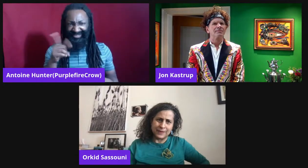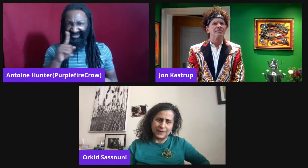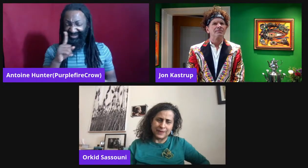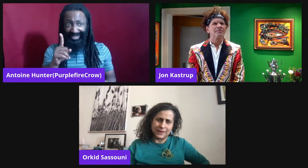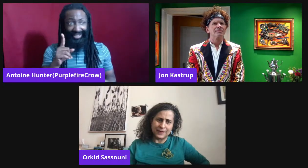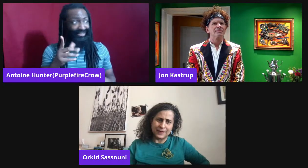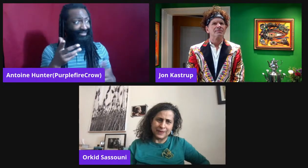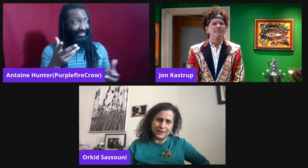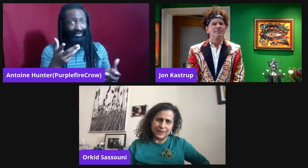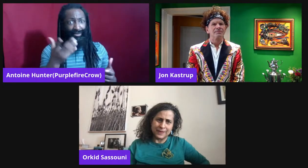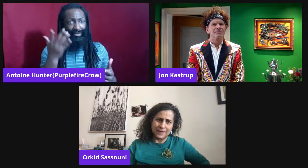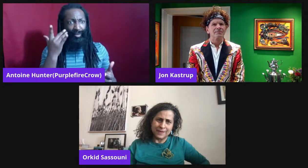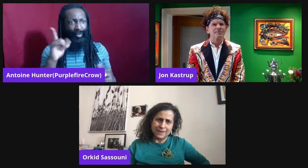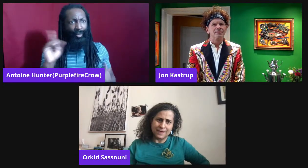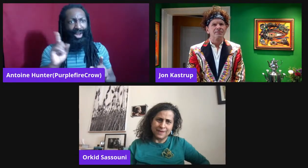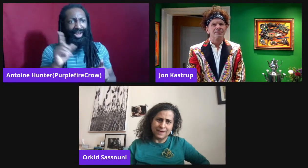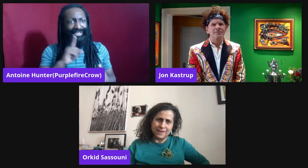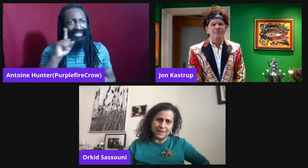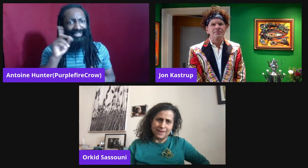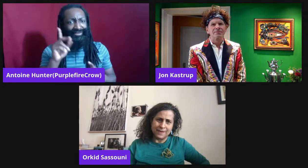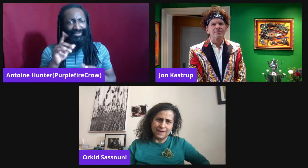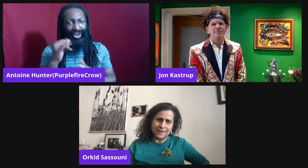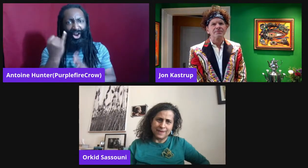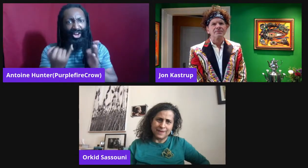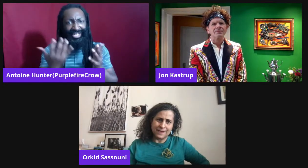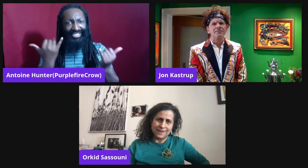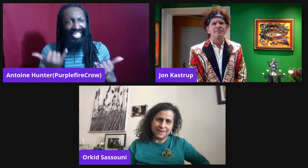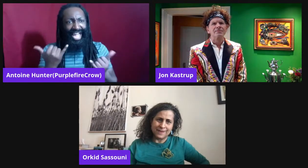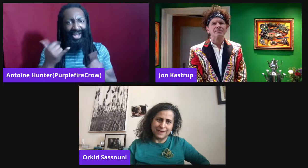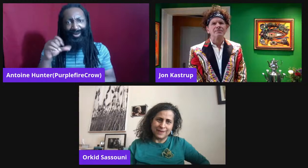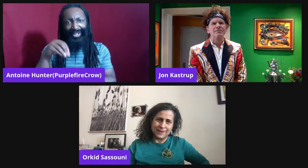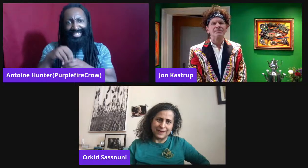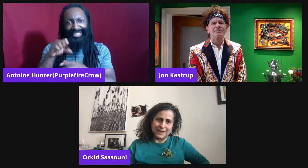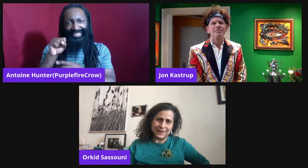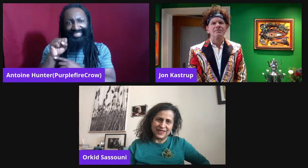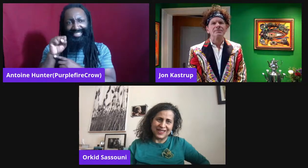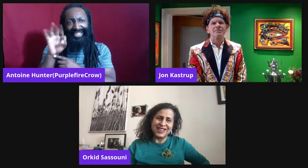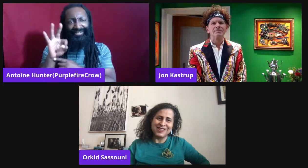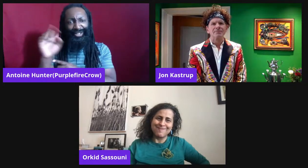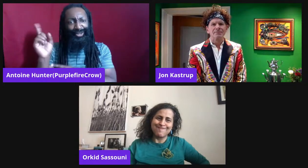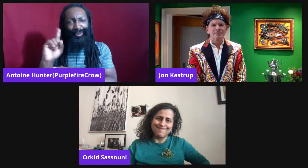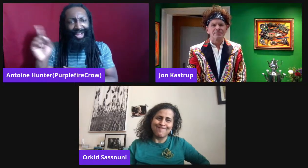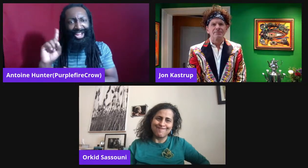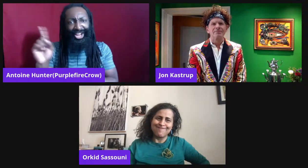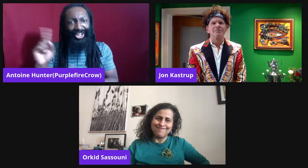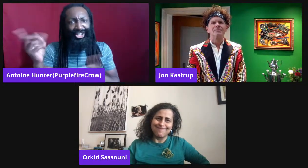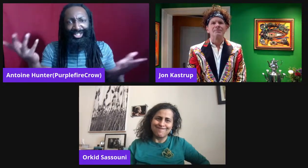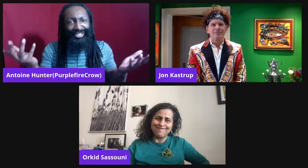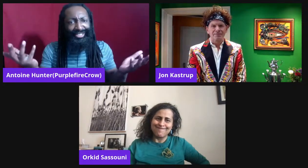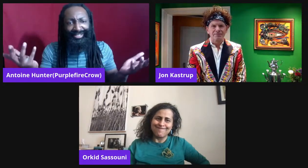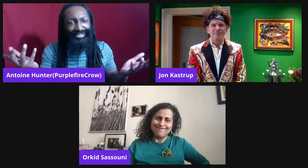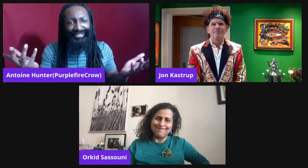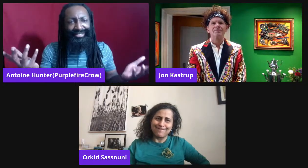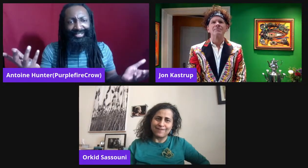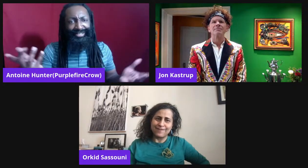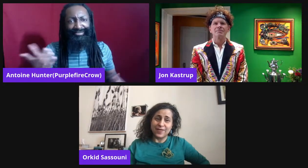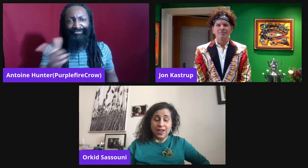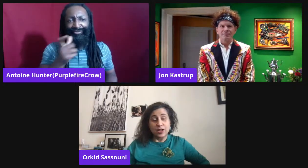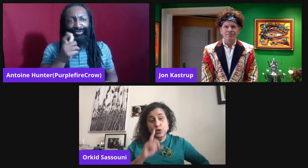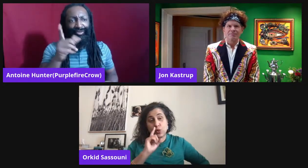And I'm wondering, why doesn't this happen more often? The deaf artists, you know, where are they in the San Francisco